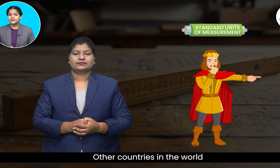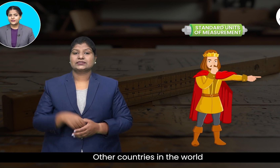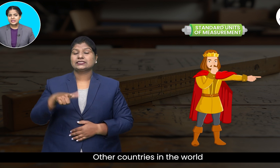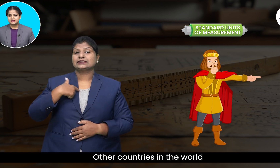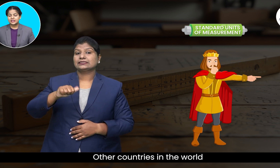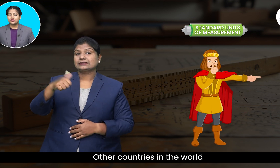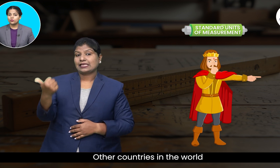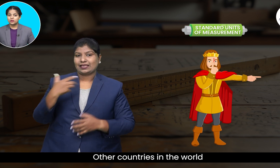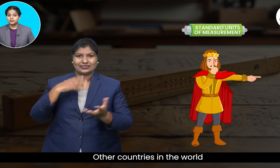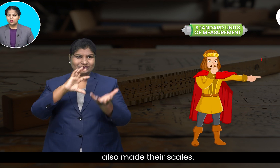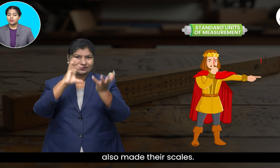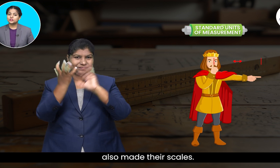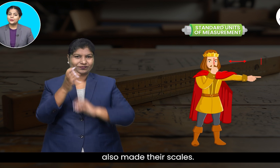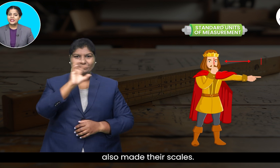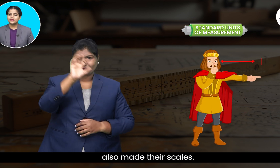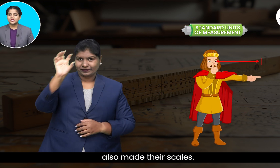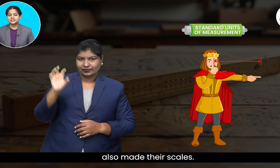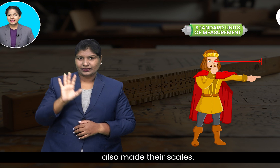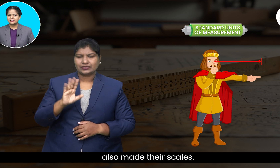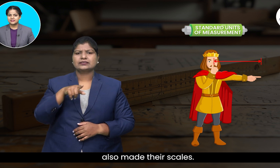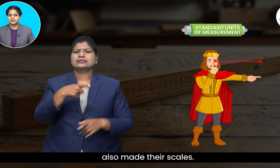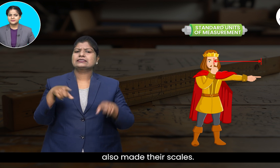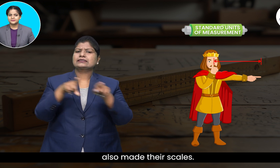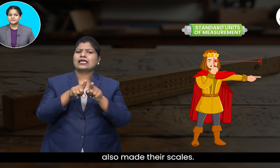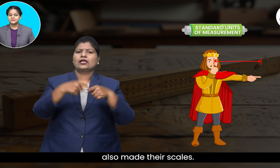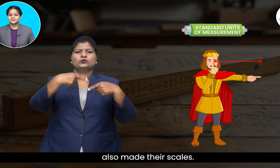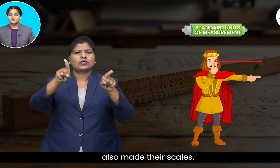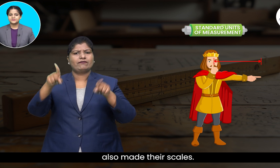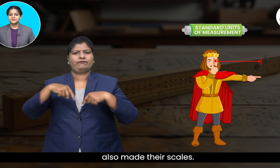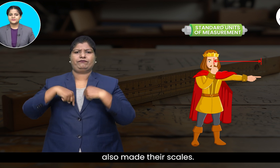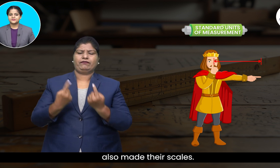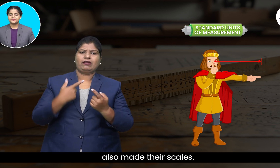Other countries in the world also made their scales.